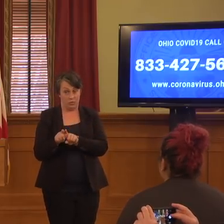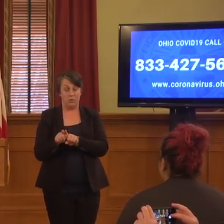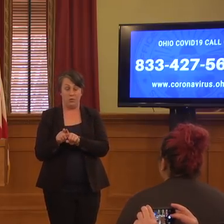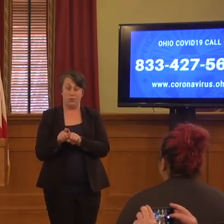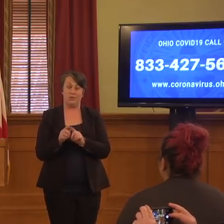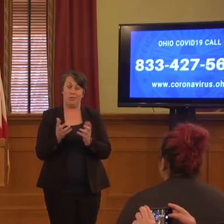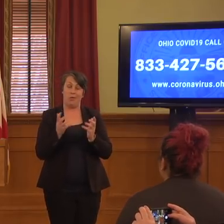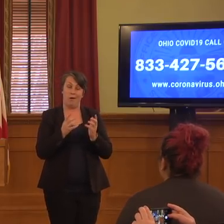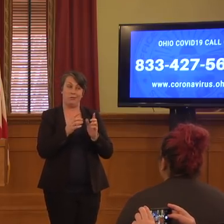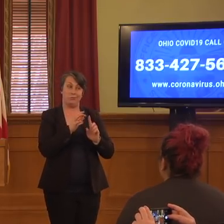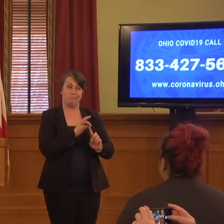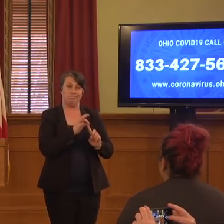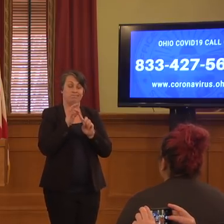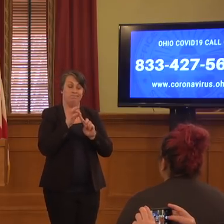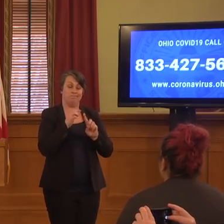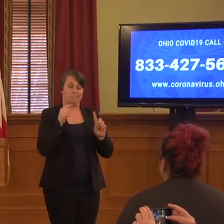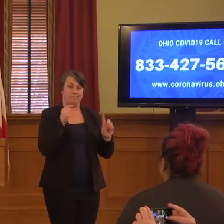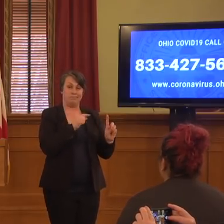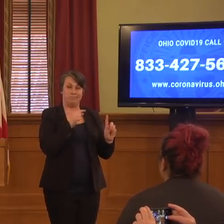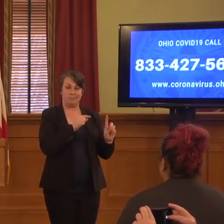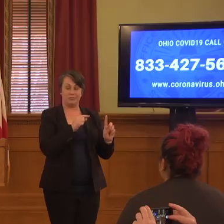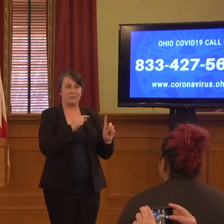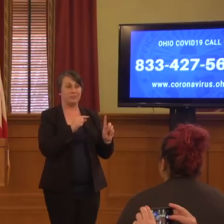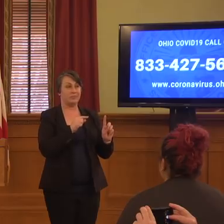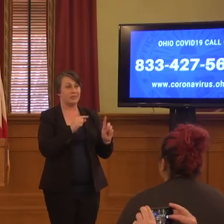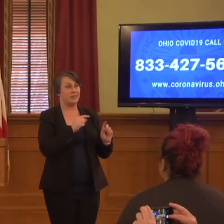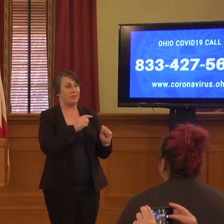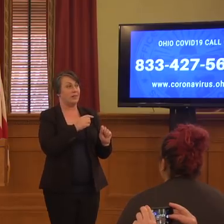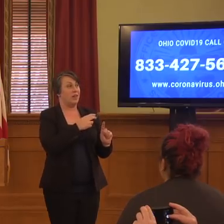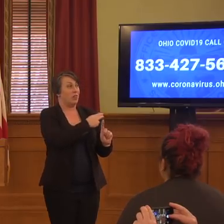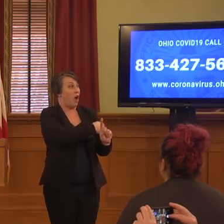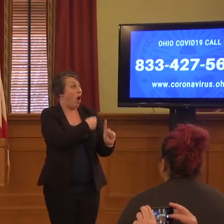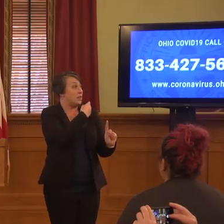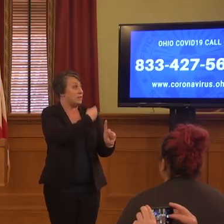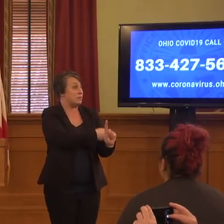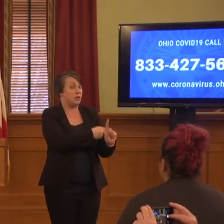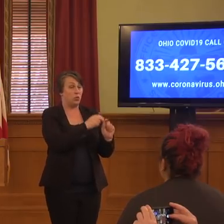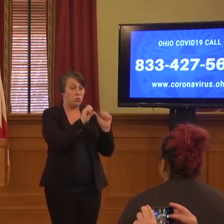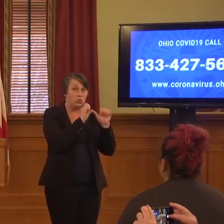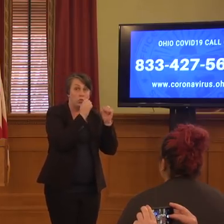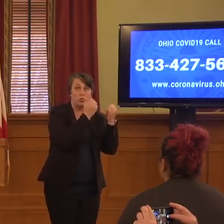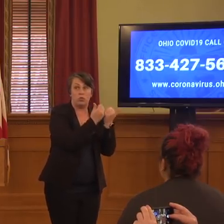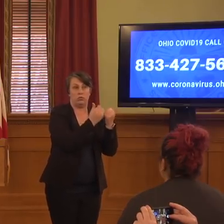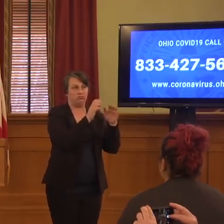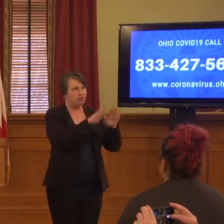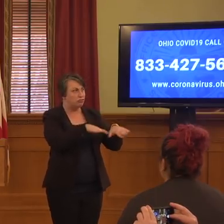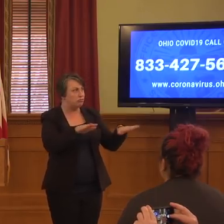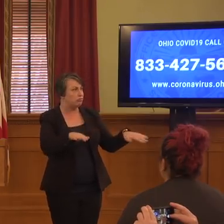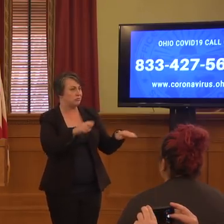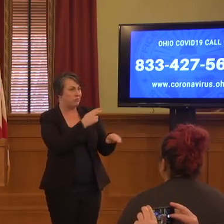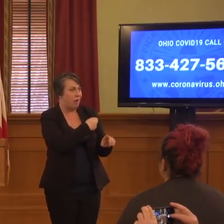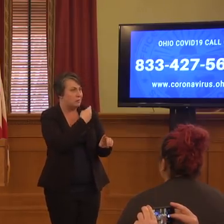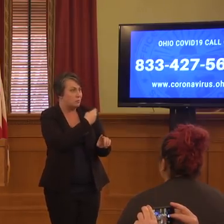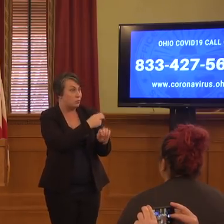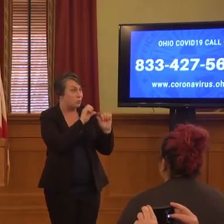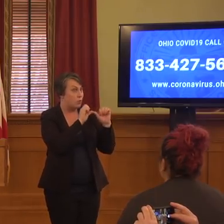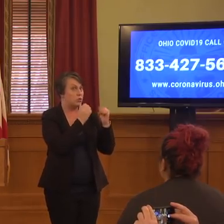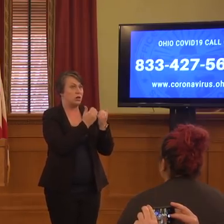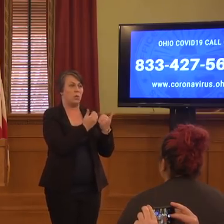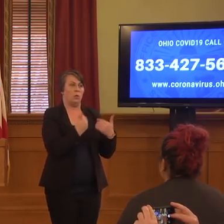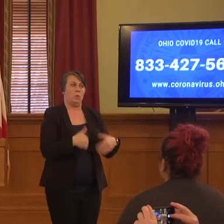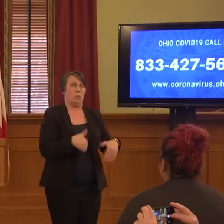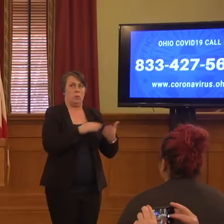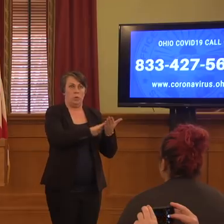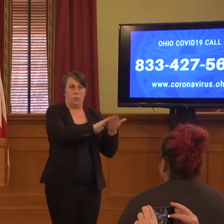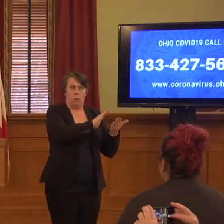for this. I mentioned it yesterday, the Hospital Association, the Children's Hospital Association, have really convened the